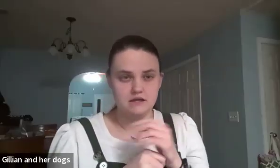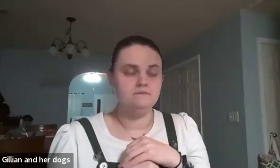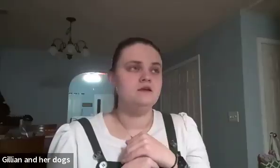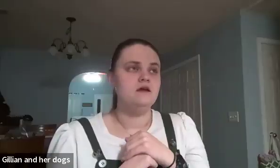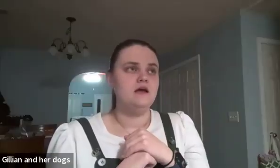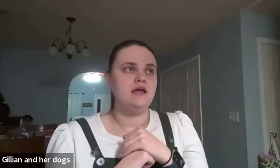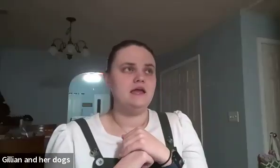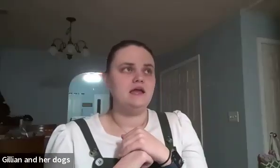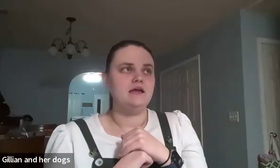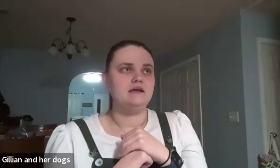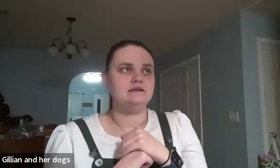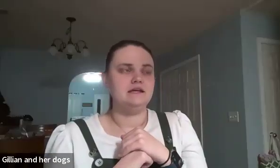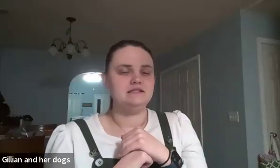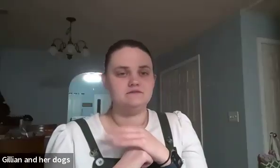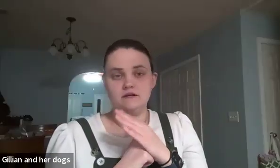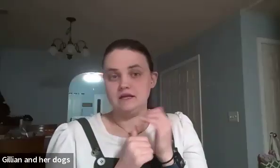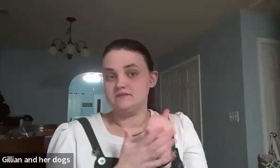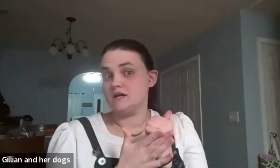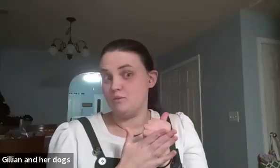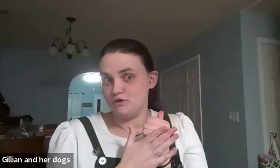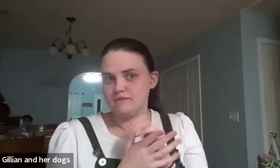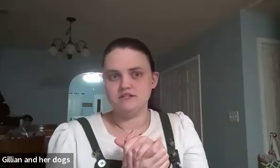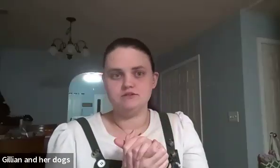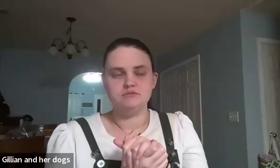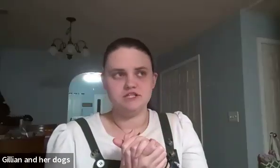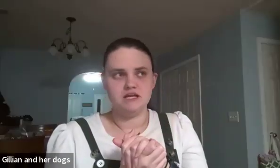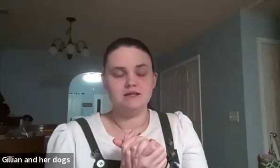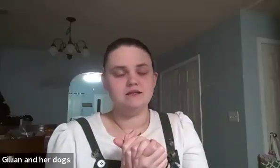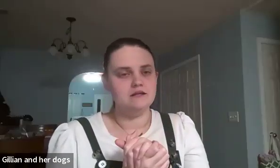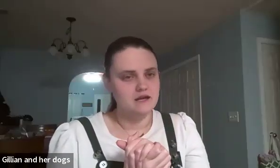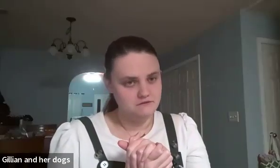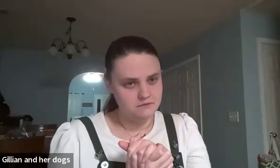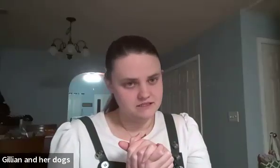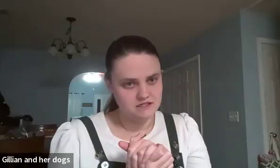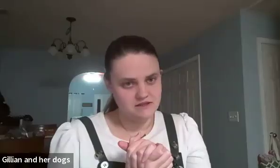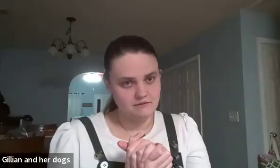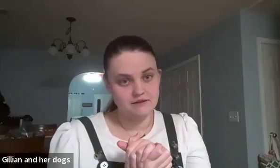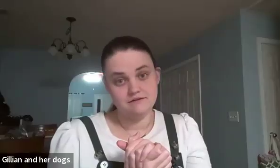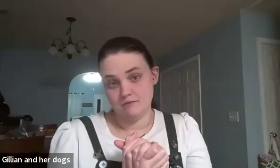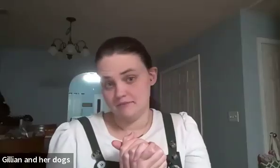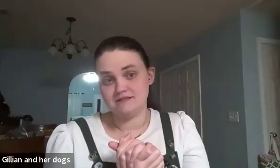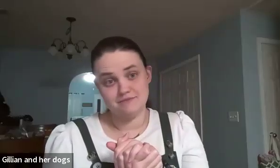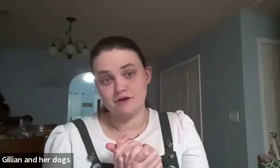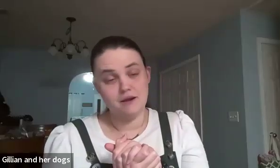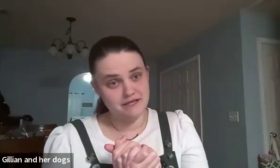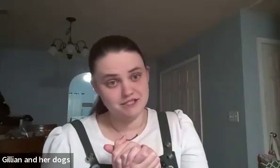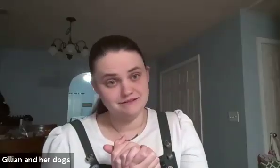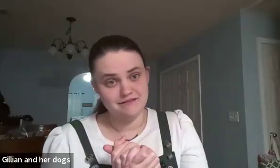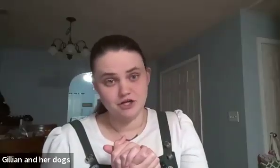sign. And it's very helpful. I do appreciate it. Not everybody's going to be that way. There may be some that are not patient and they're going